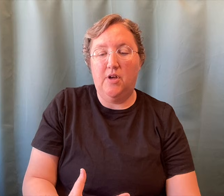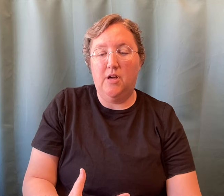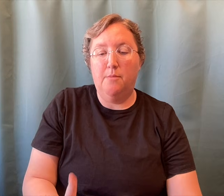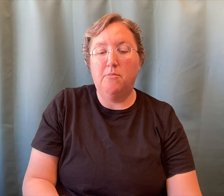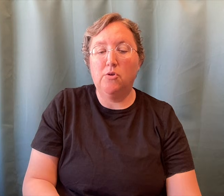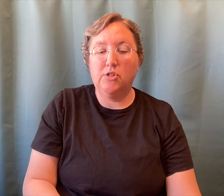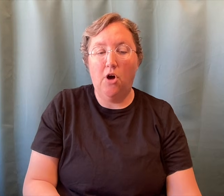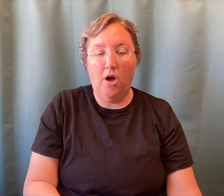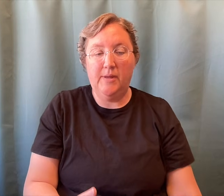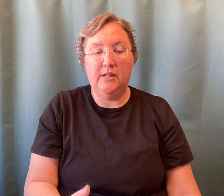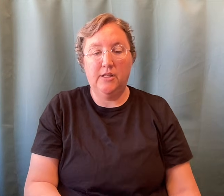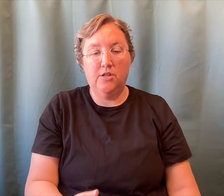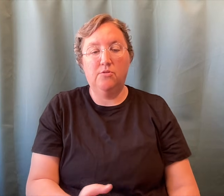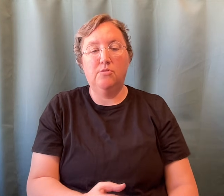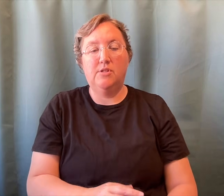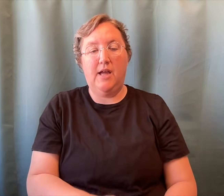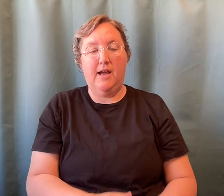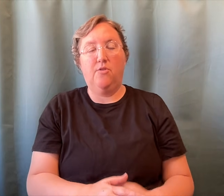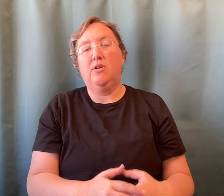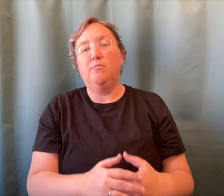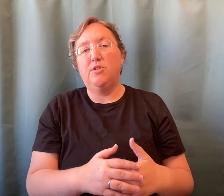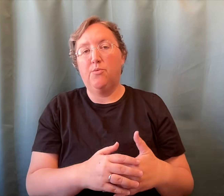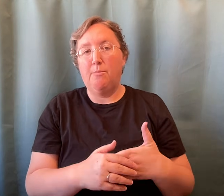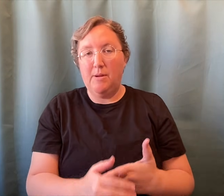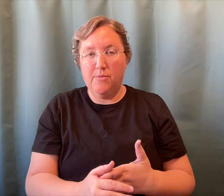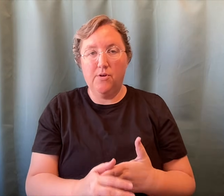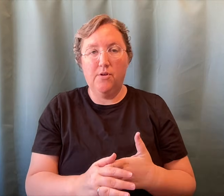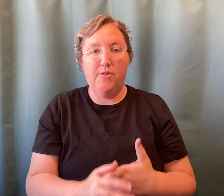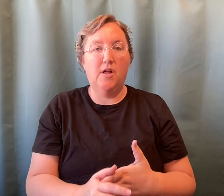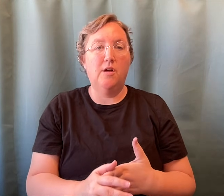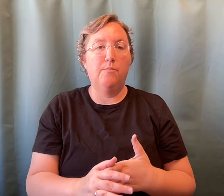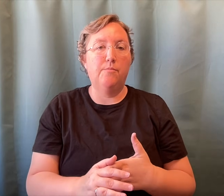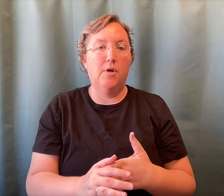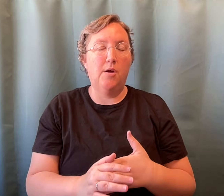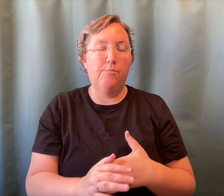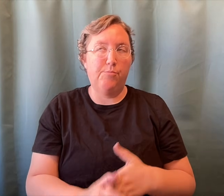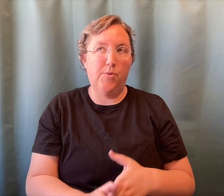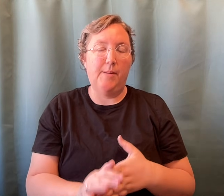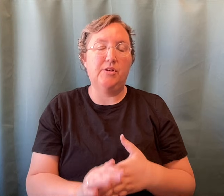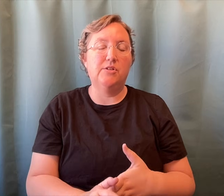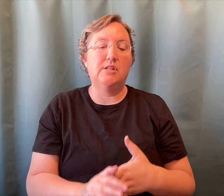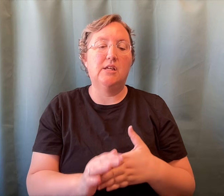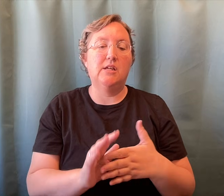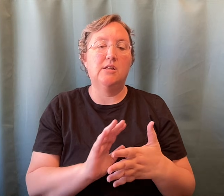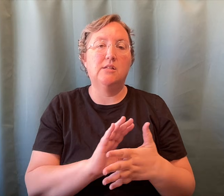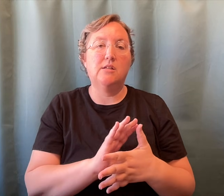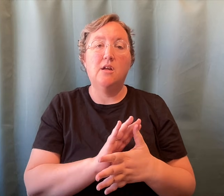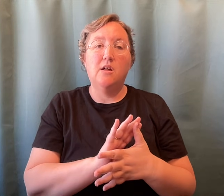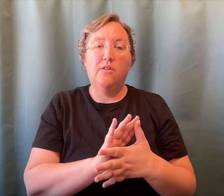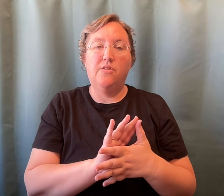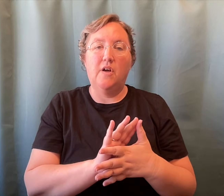The most commonly used acronym to remember the parameters is